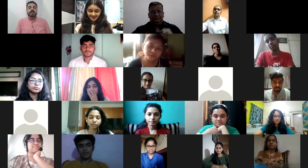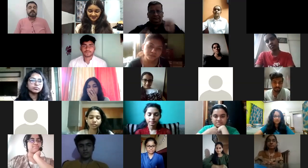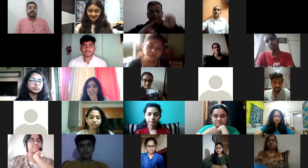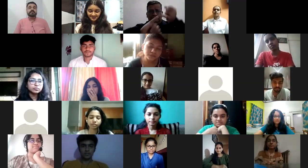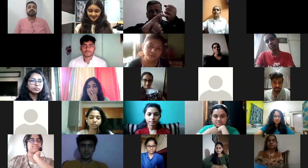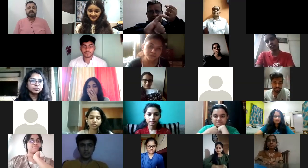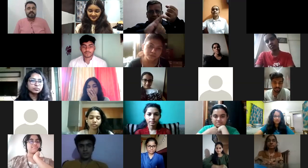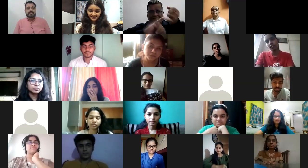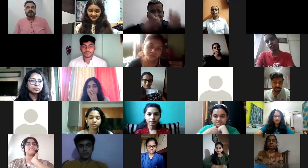everyone